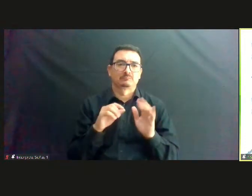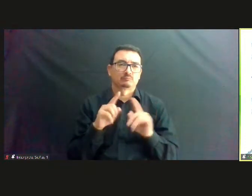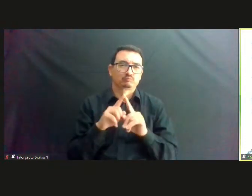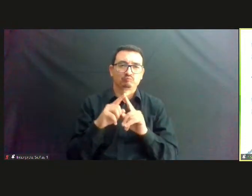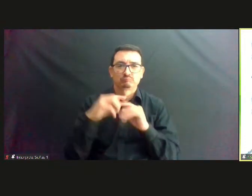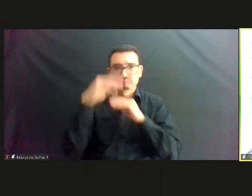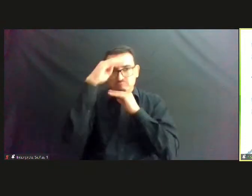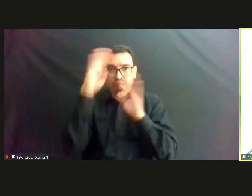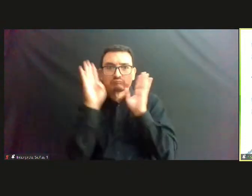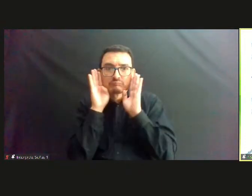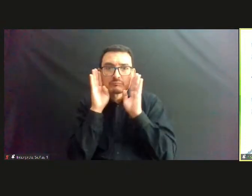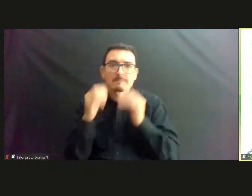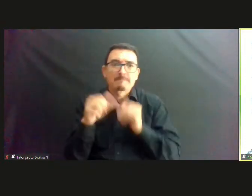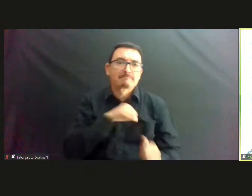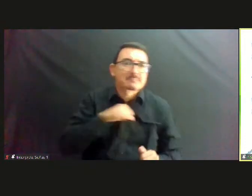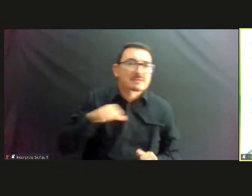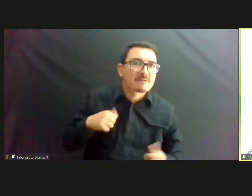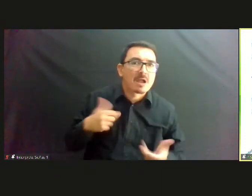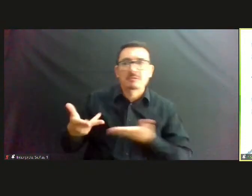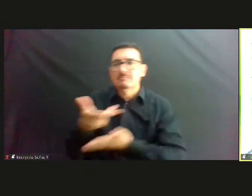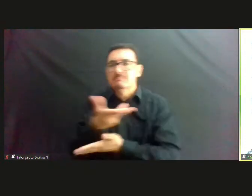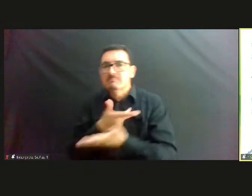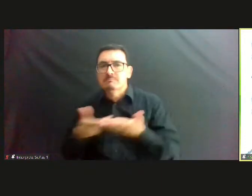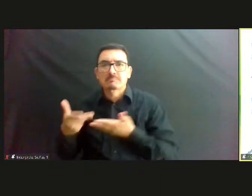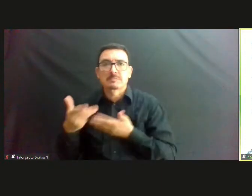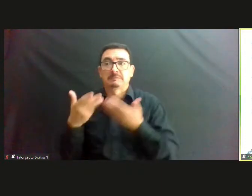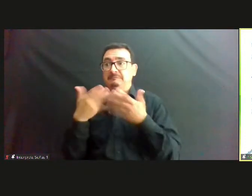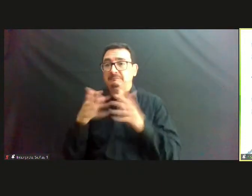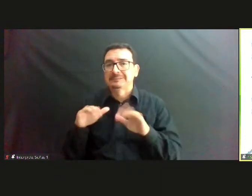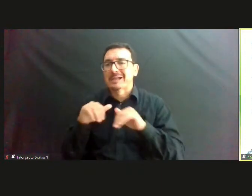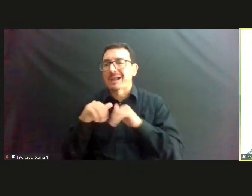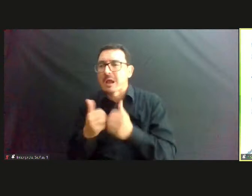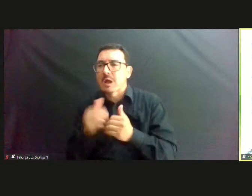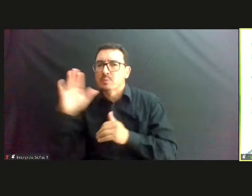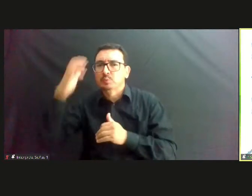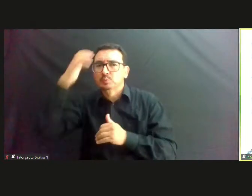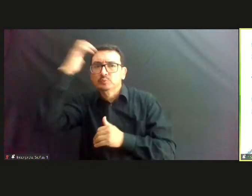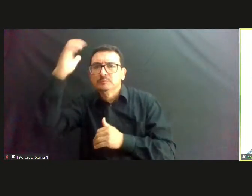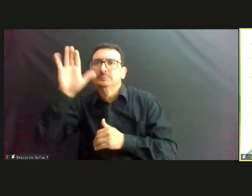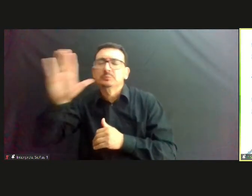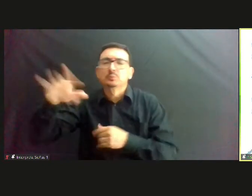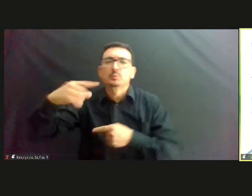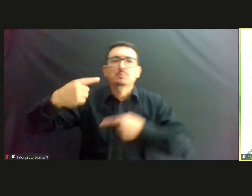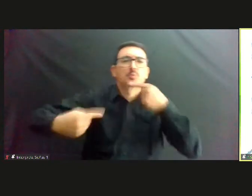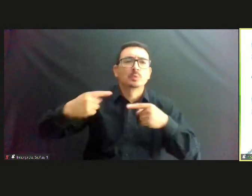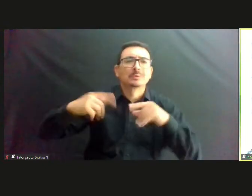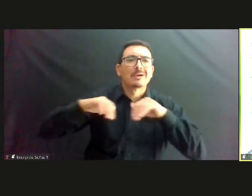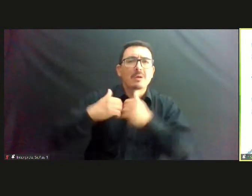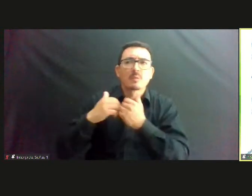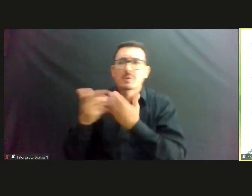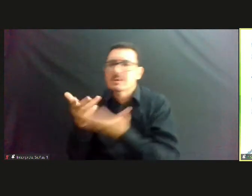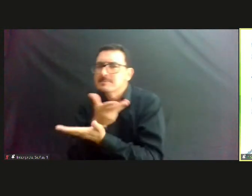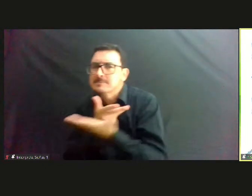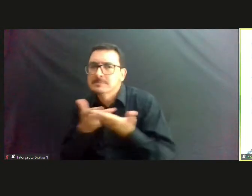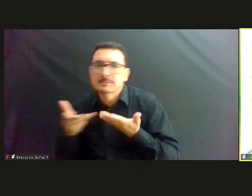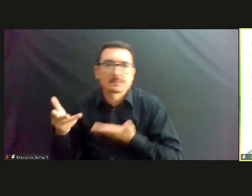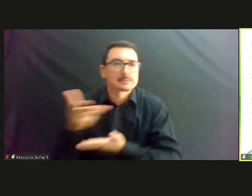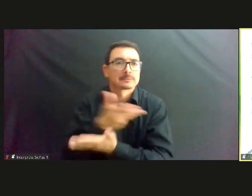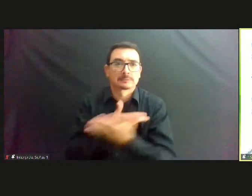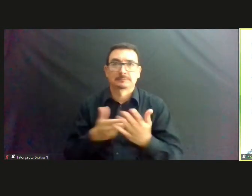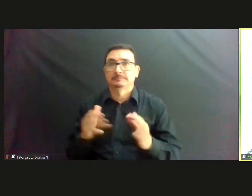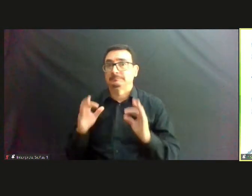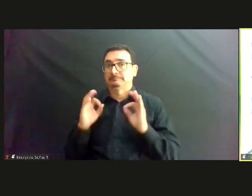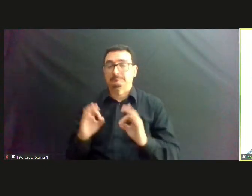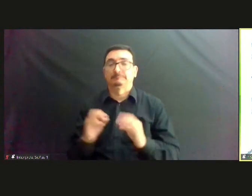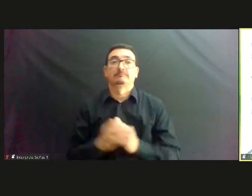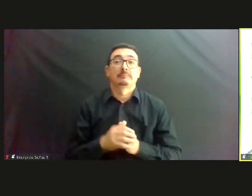for your participation. The discussion will contribute to UNCTAD 15 and our upcoming